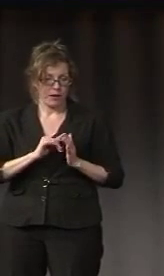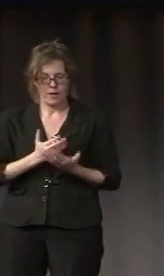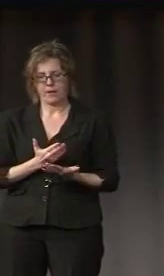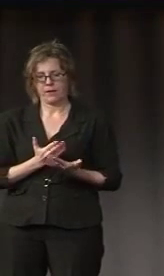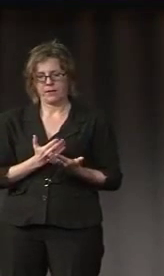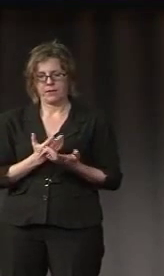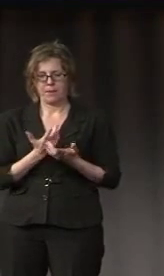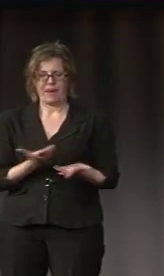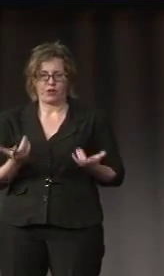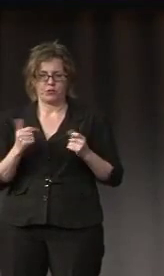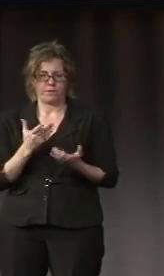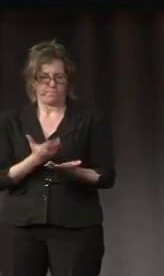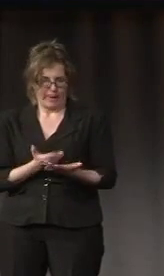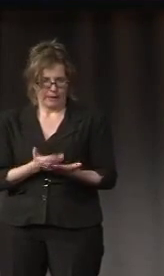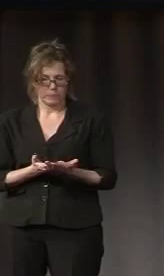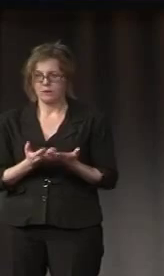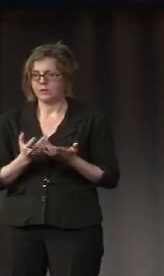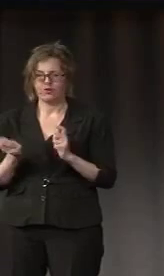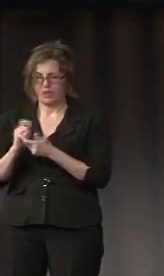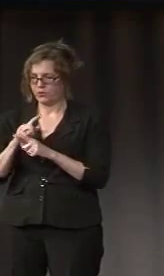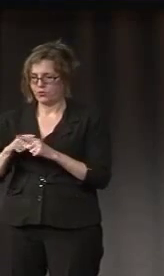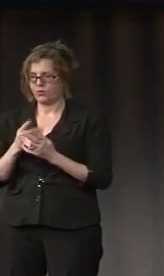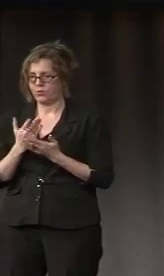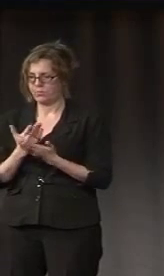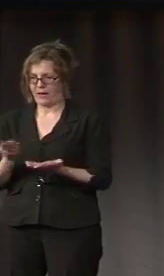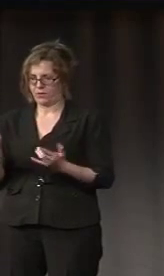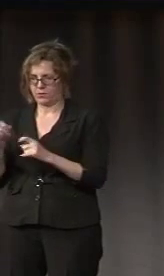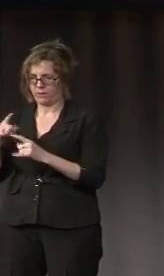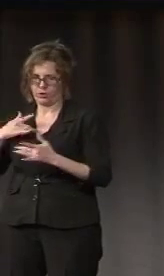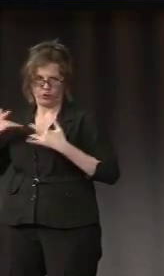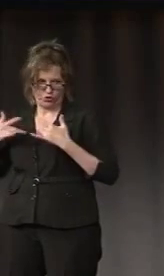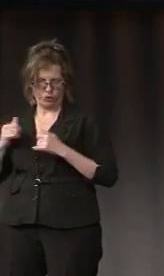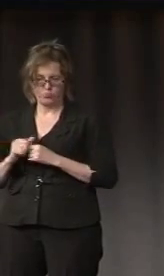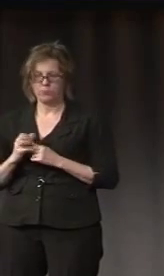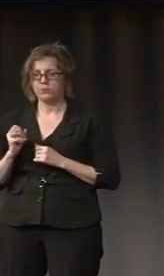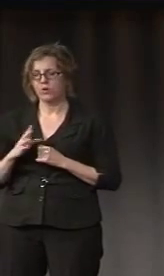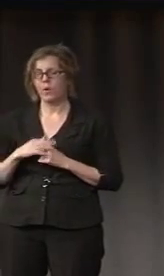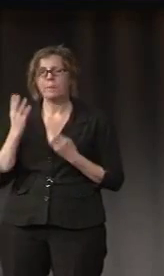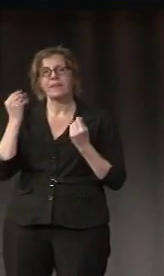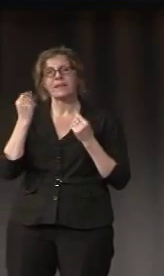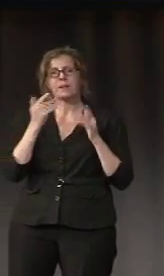also coincided with a shift in your career towards university administration.